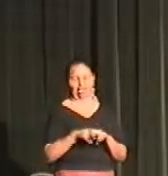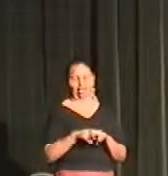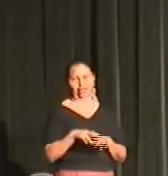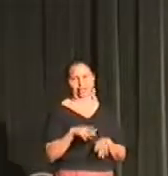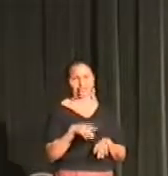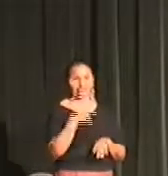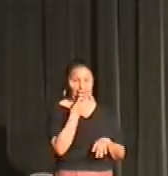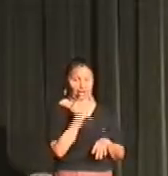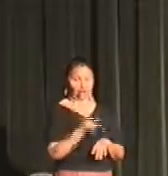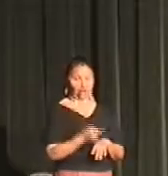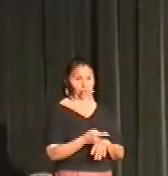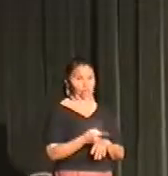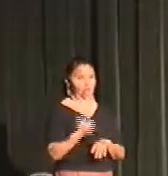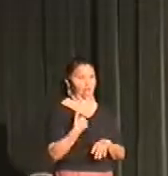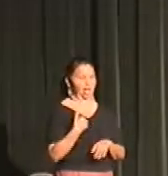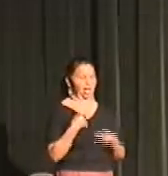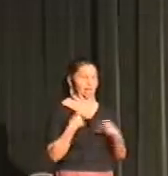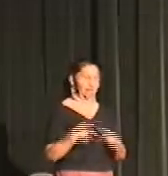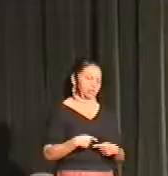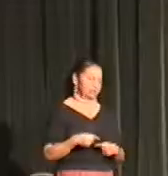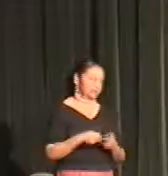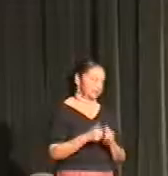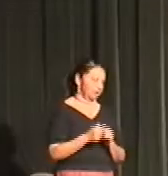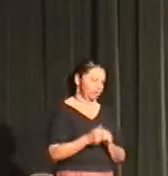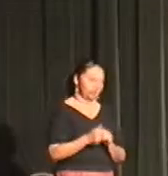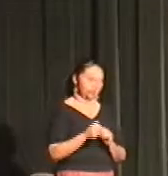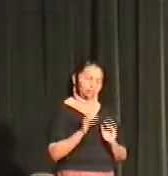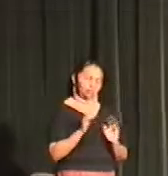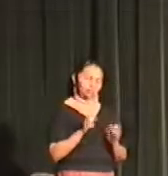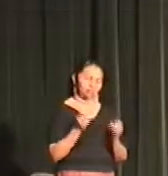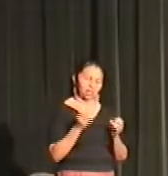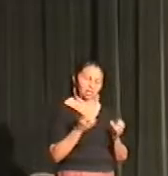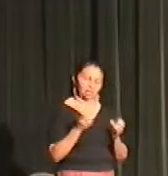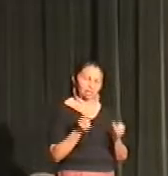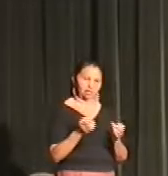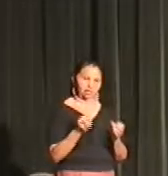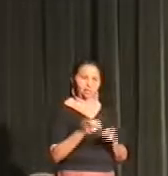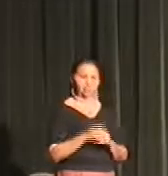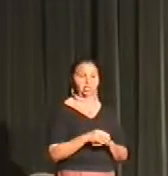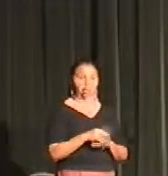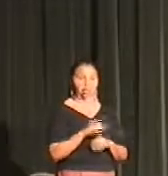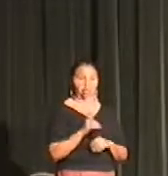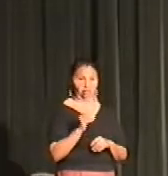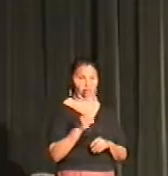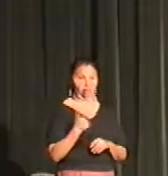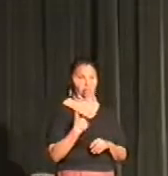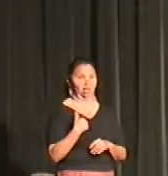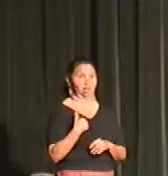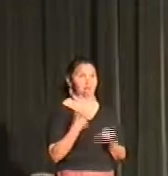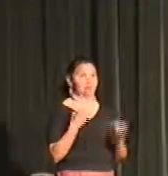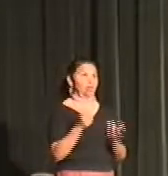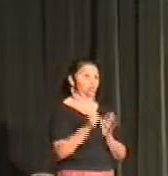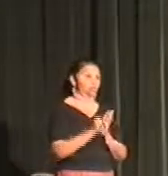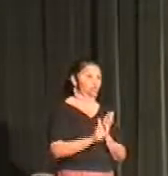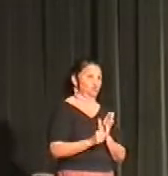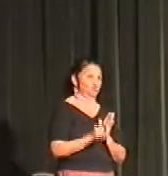mentioned that, you know, I'd had a lot of physical problems, and I did. I had a lot of surgeries,